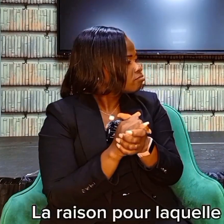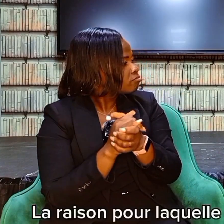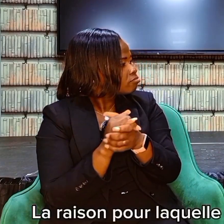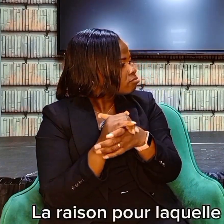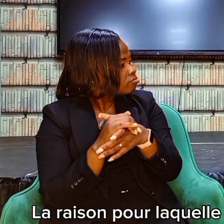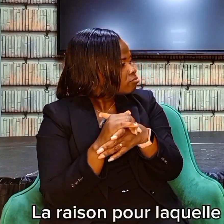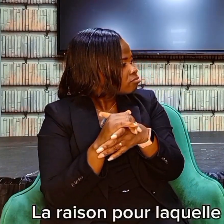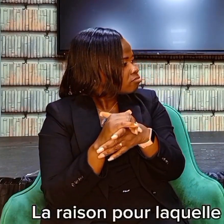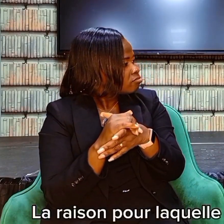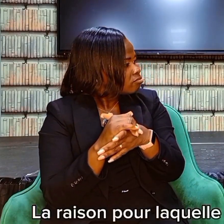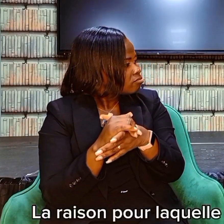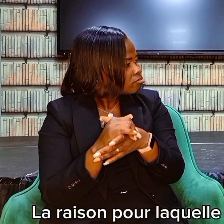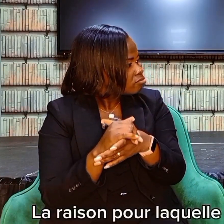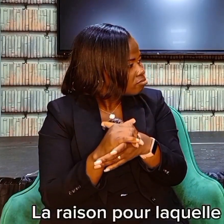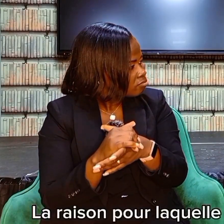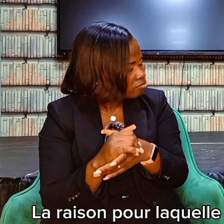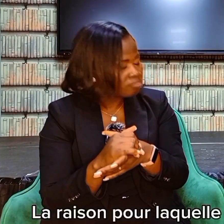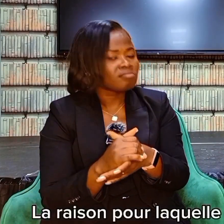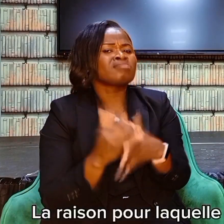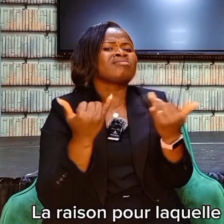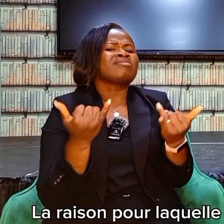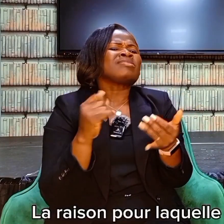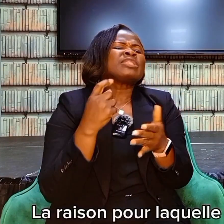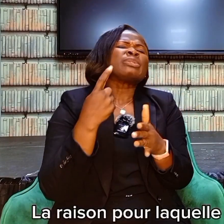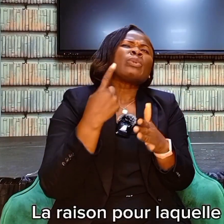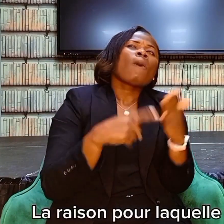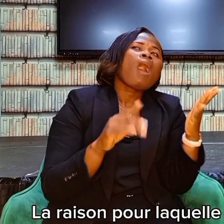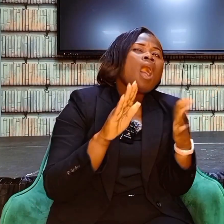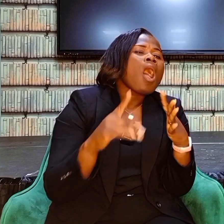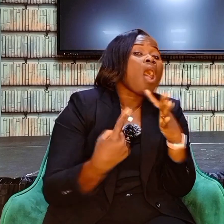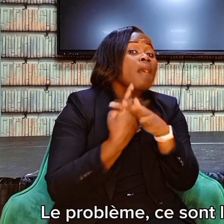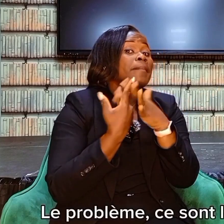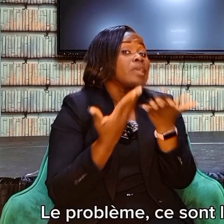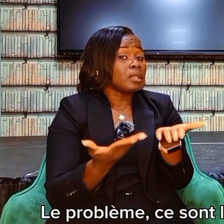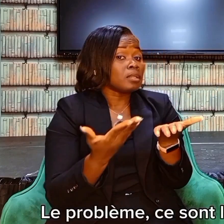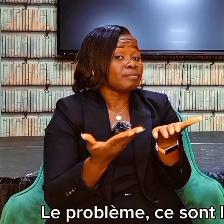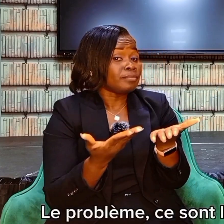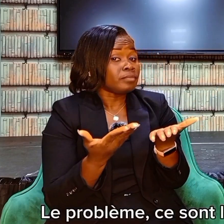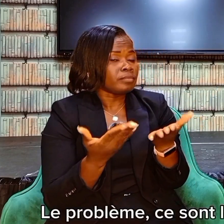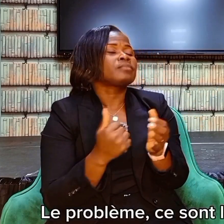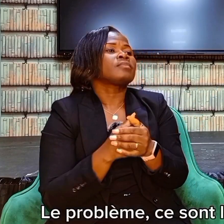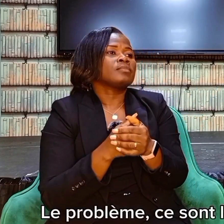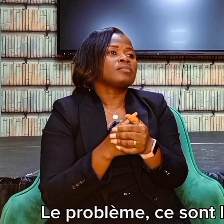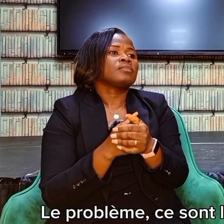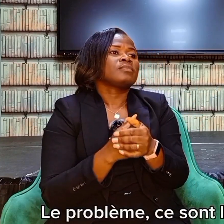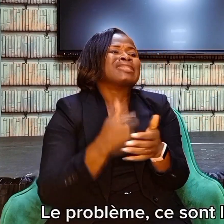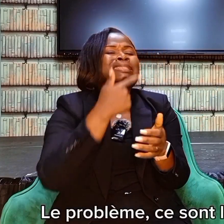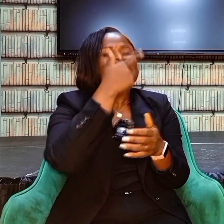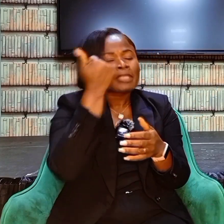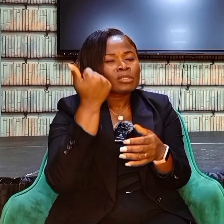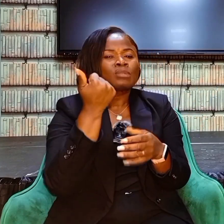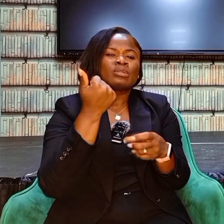The reason as to why that happened is because the issue is human